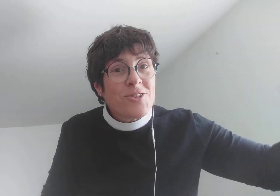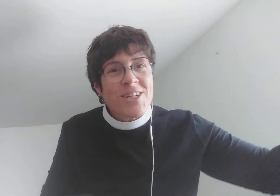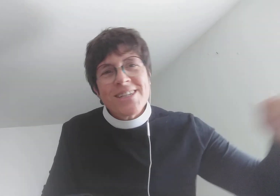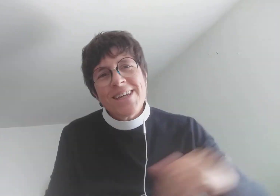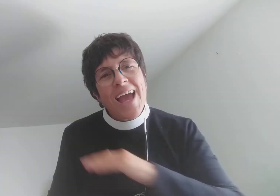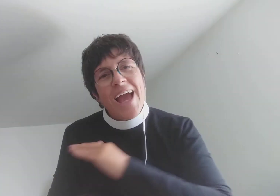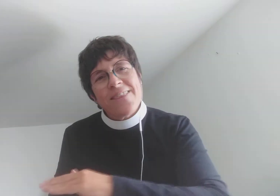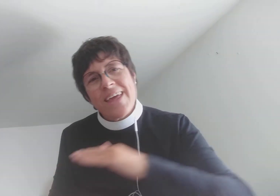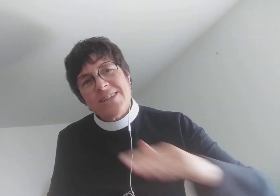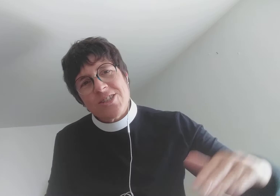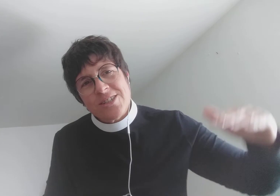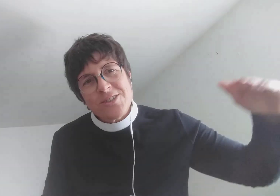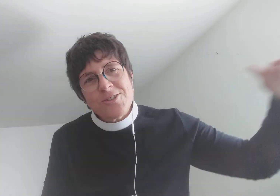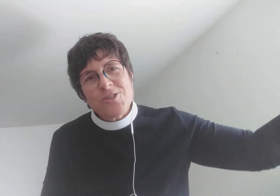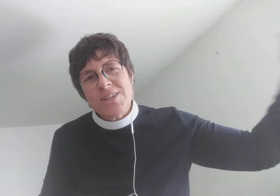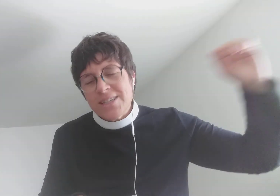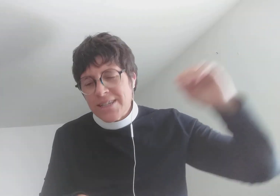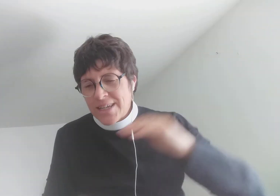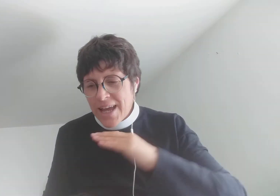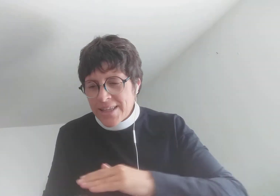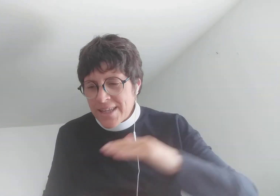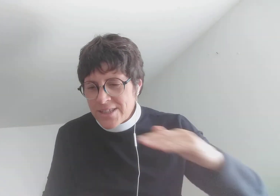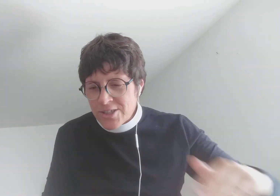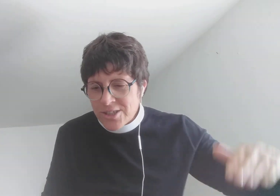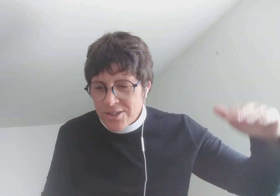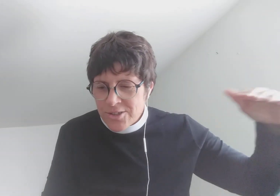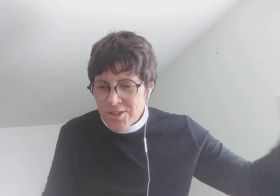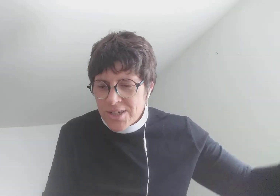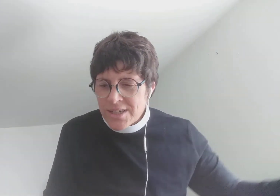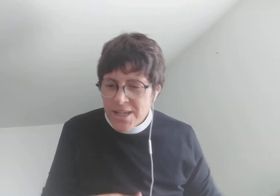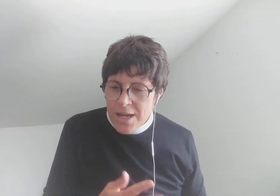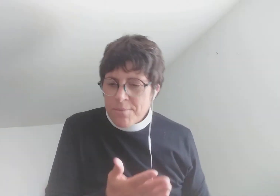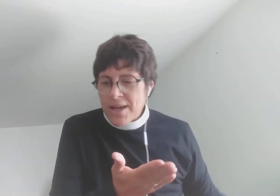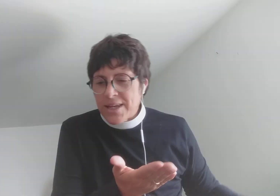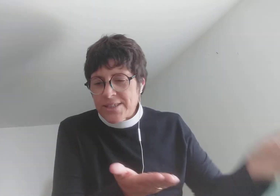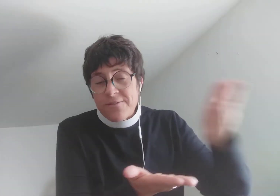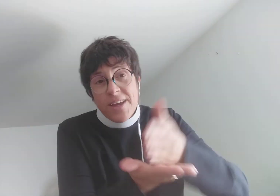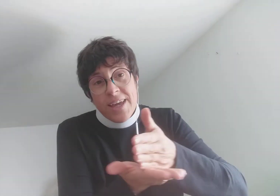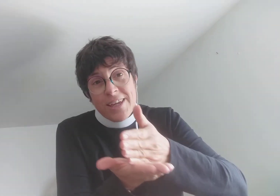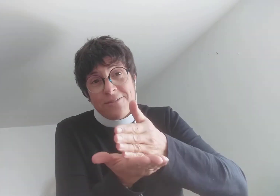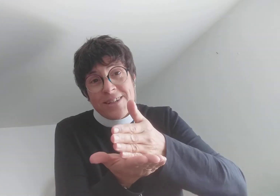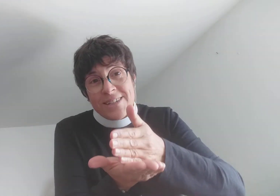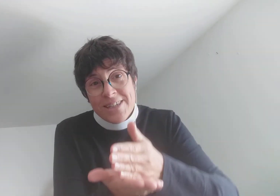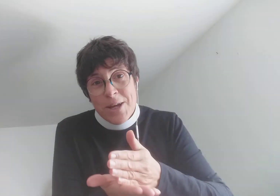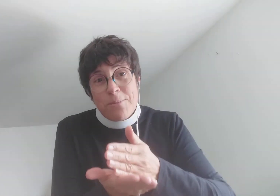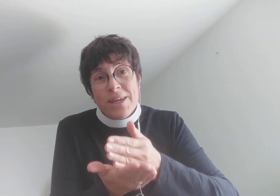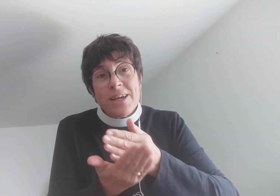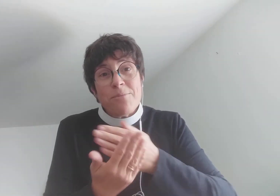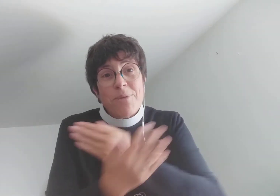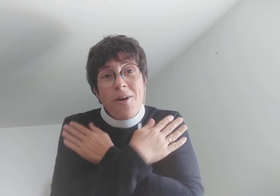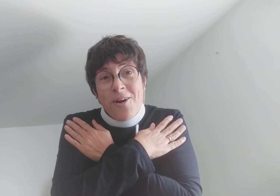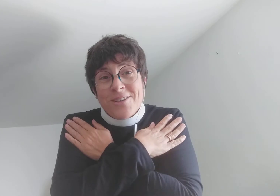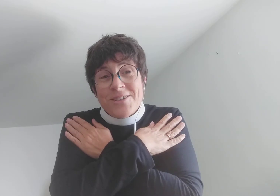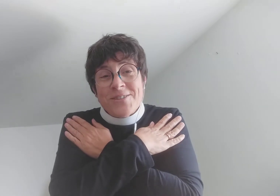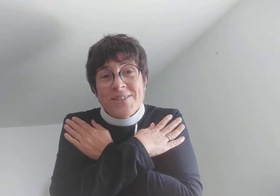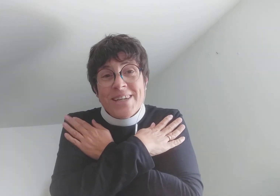children and their children and their children. May his favour be upon you